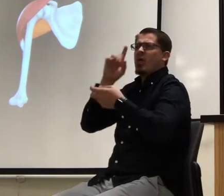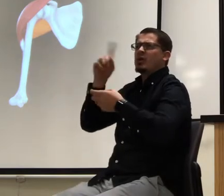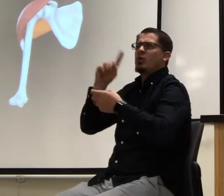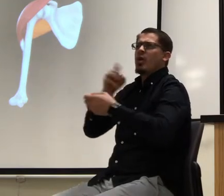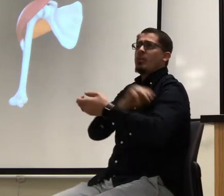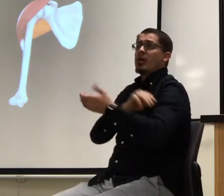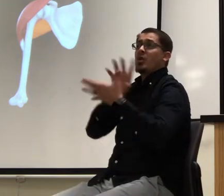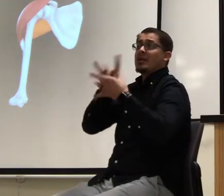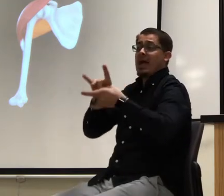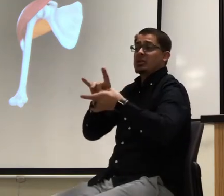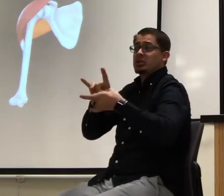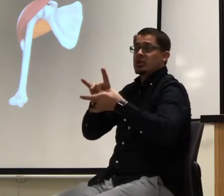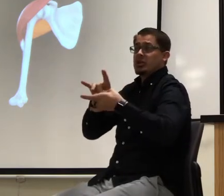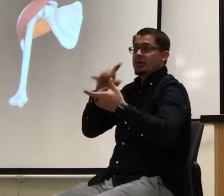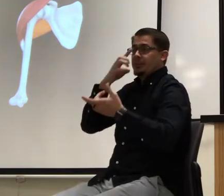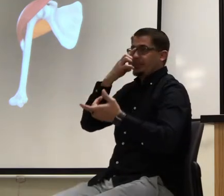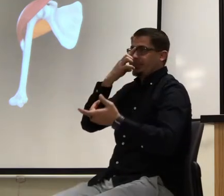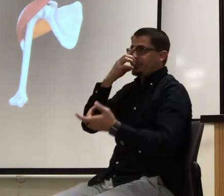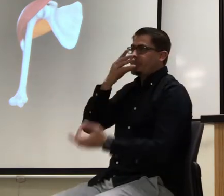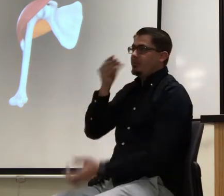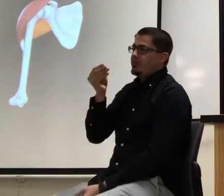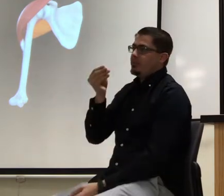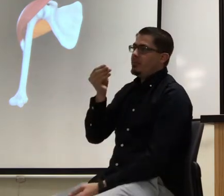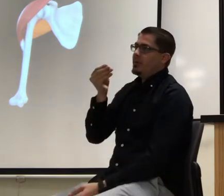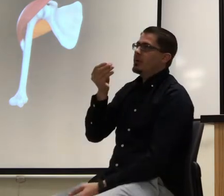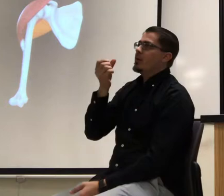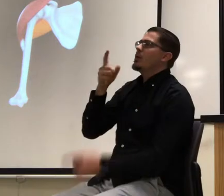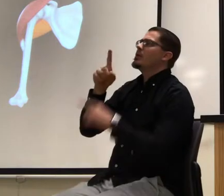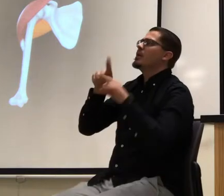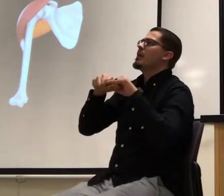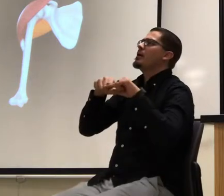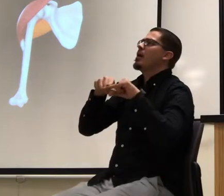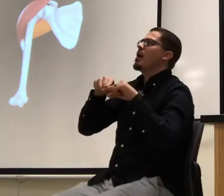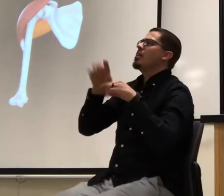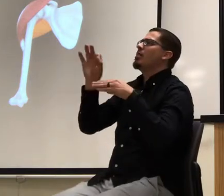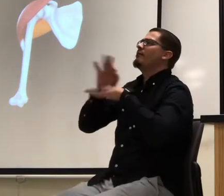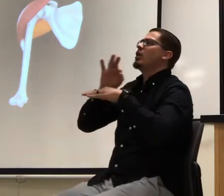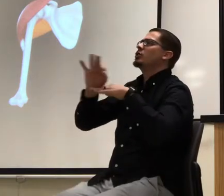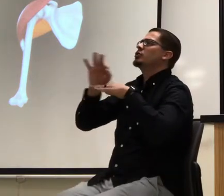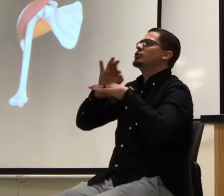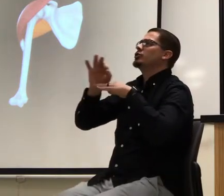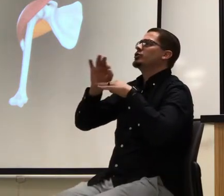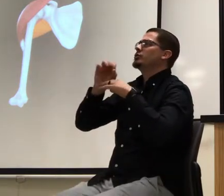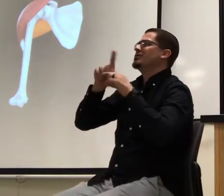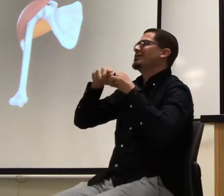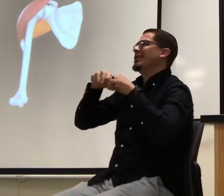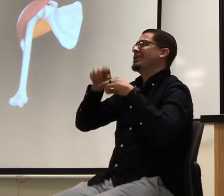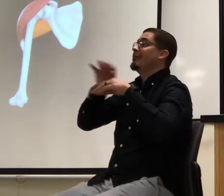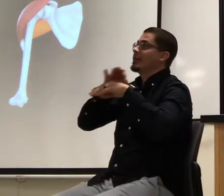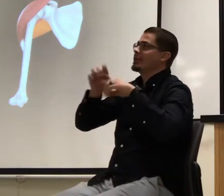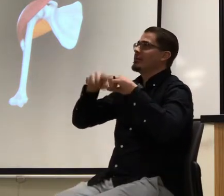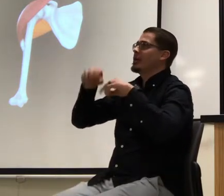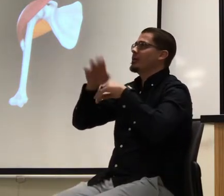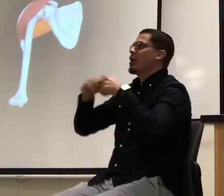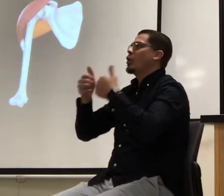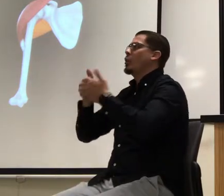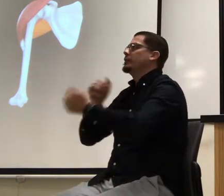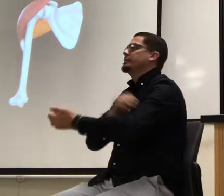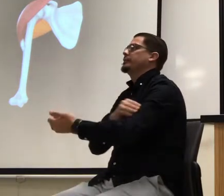muscle's attached to. And, well, depending on the function, well, the function depends on which part you're talking